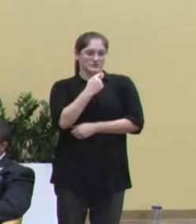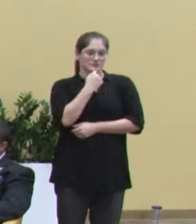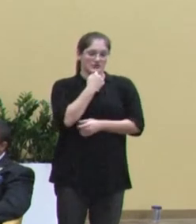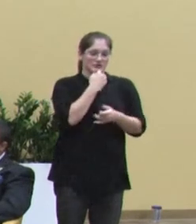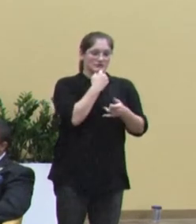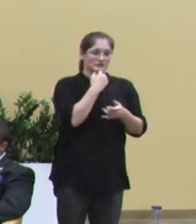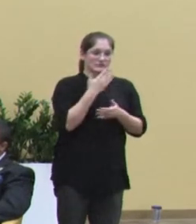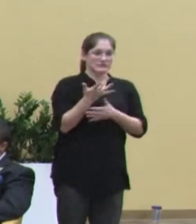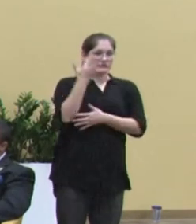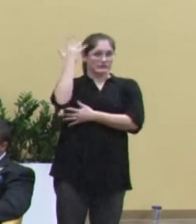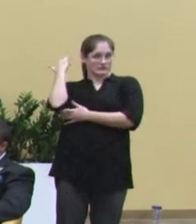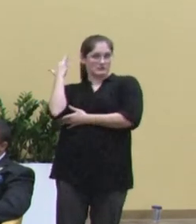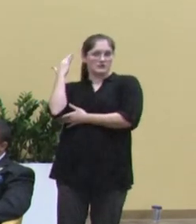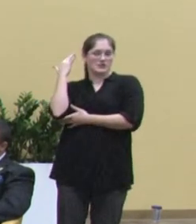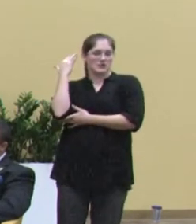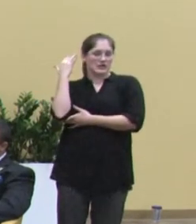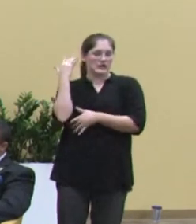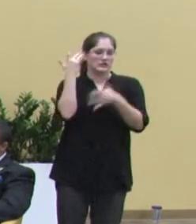we hear today.